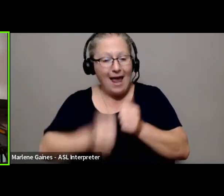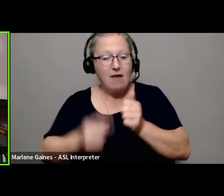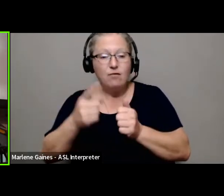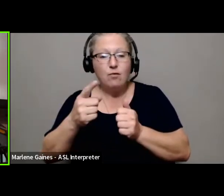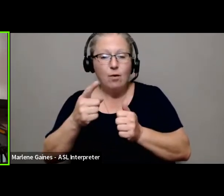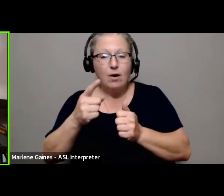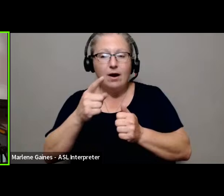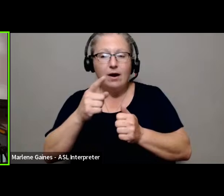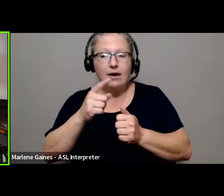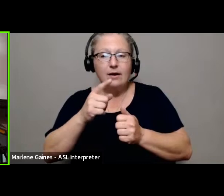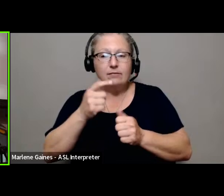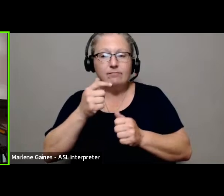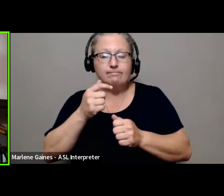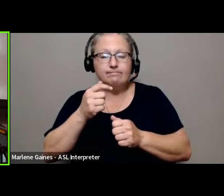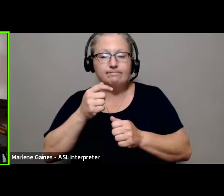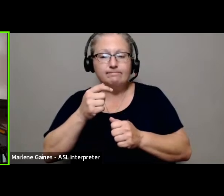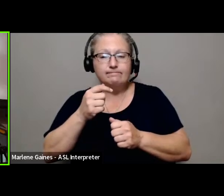that